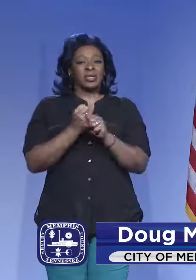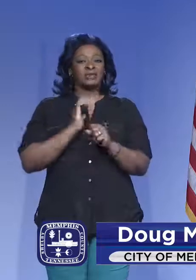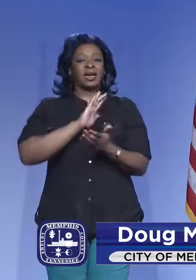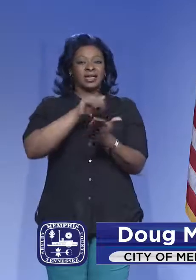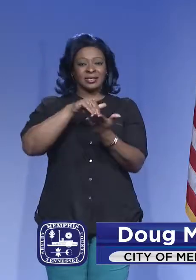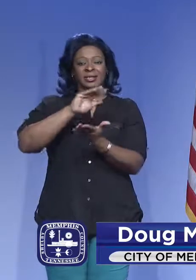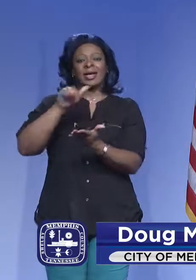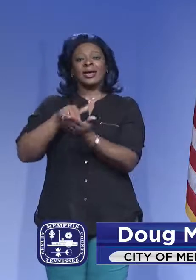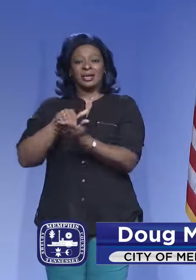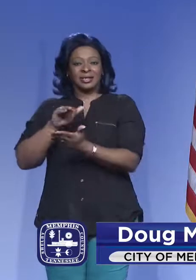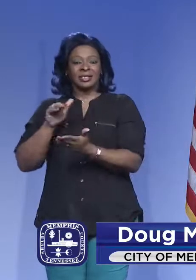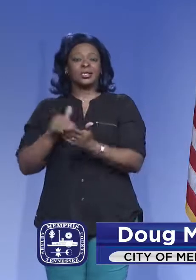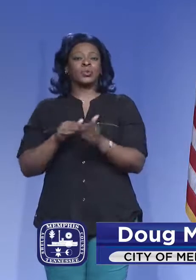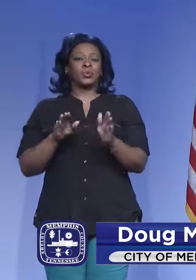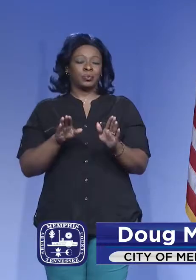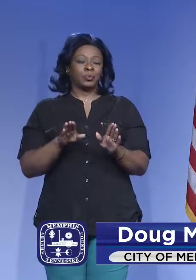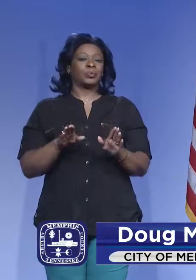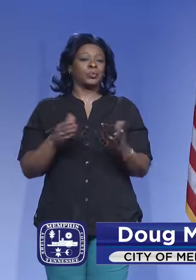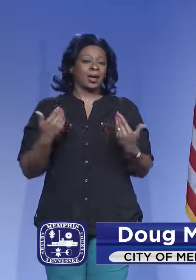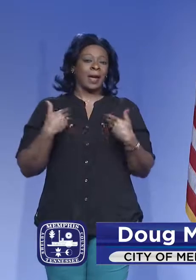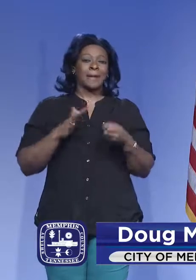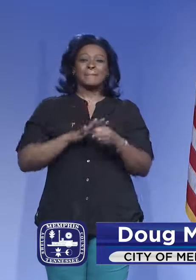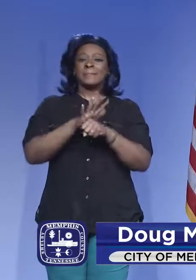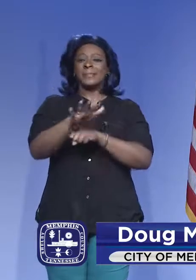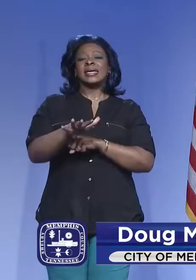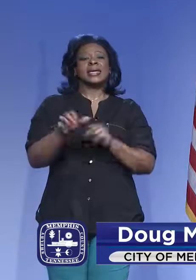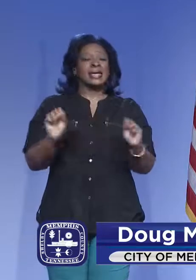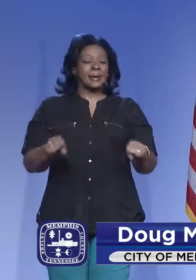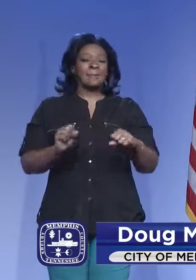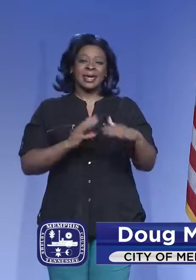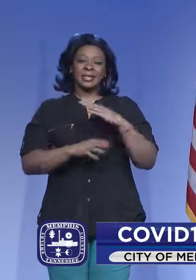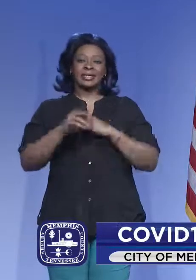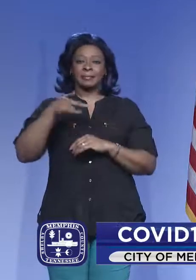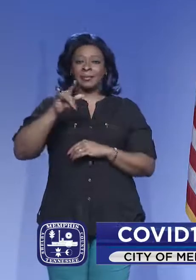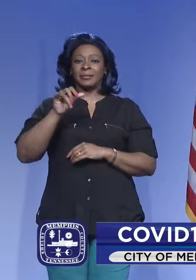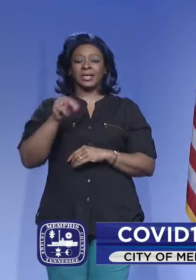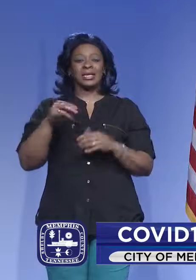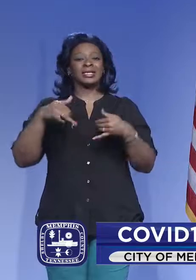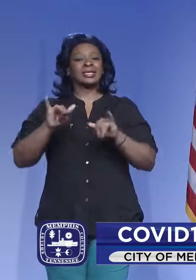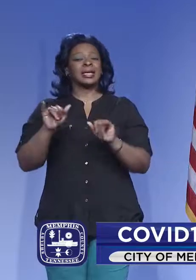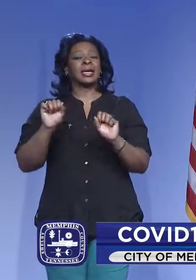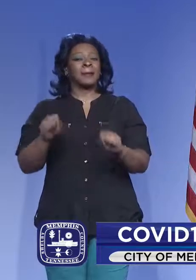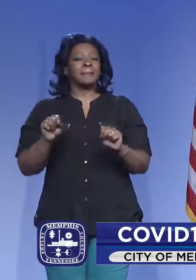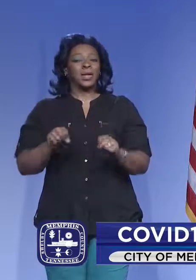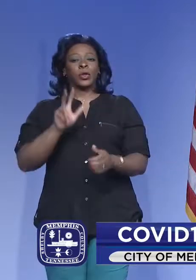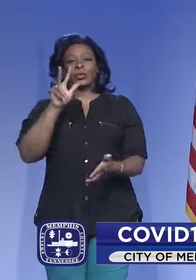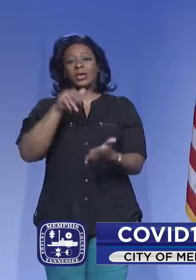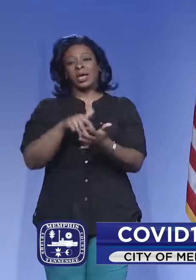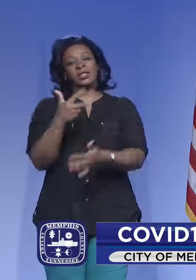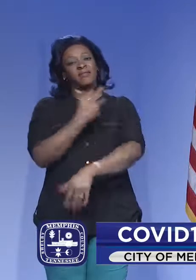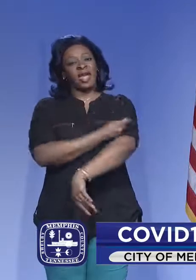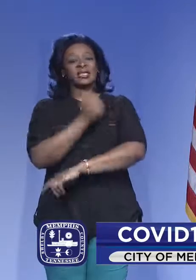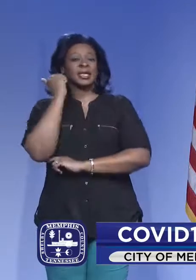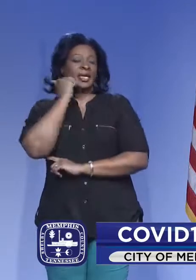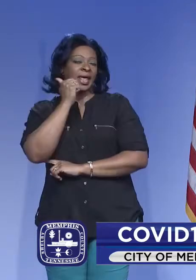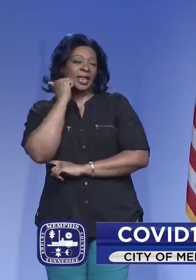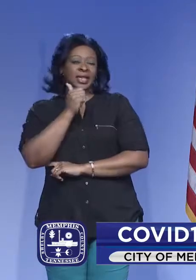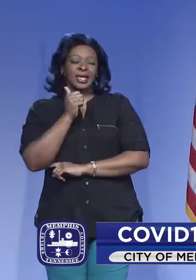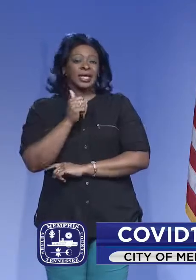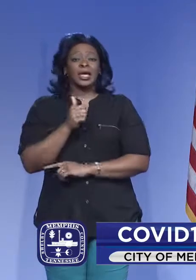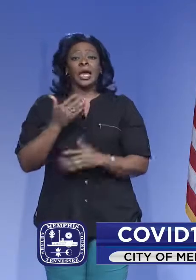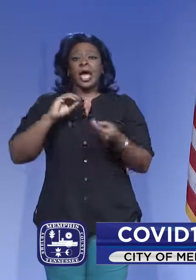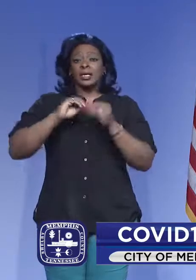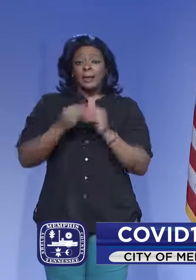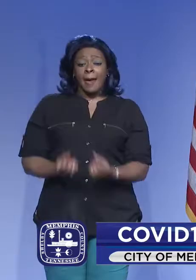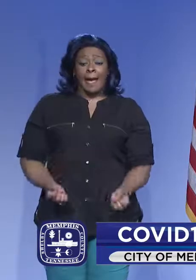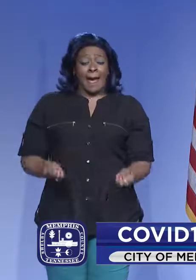is we have plenty of capacity. So at the Pipkin site, we still retain the ability to do 3,000 vaccines a day. I don't know the numbers